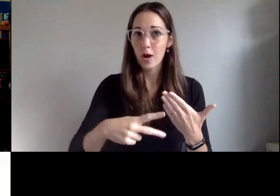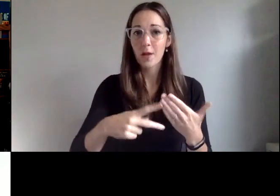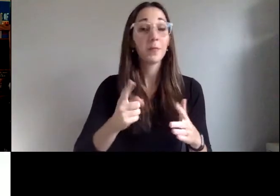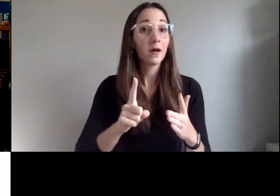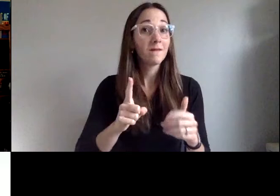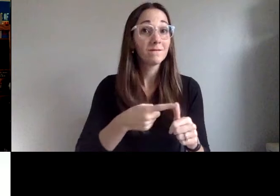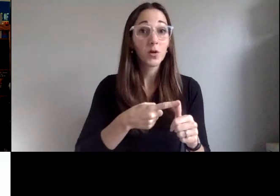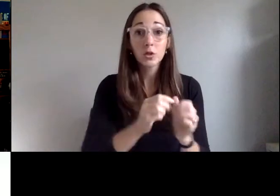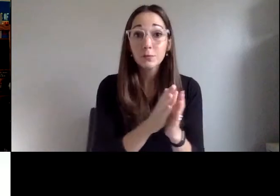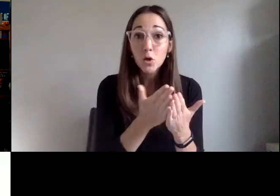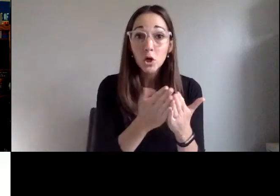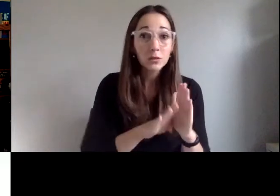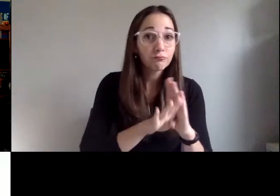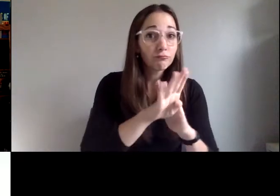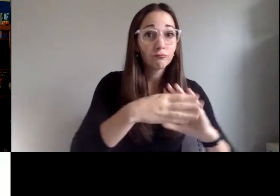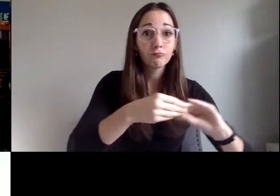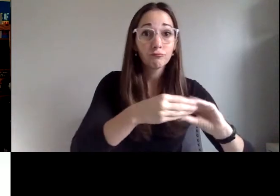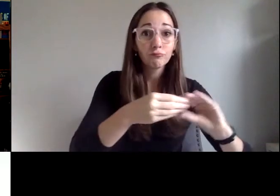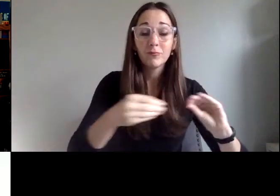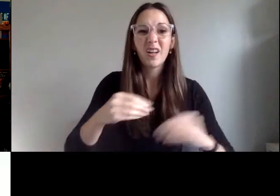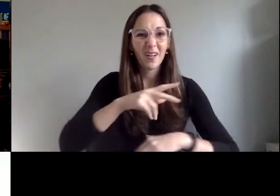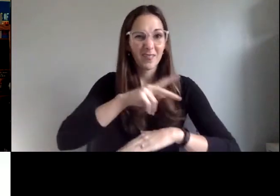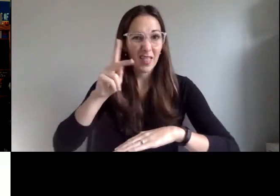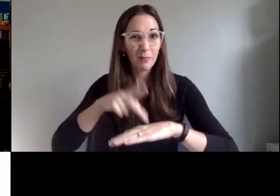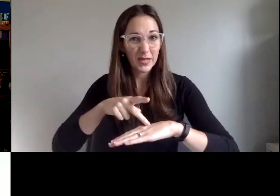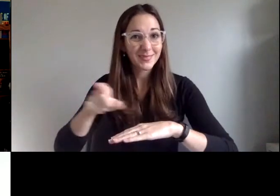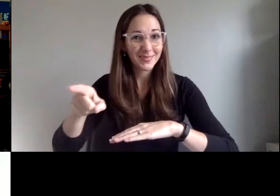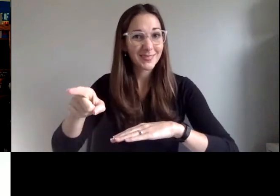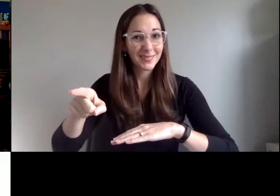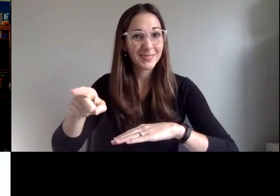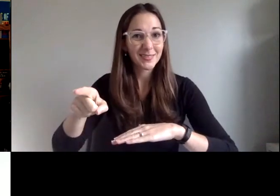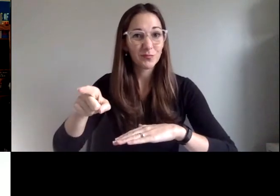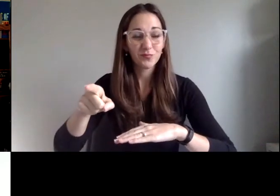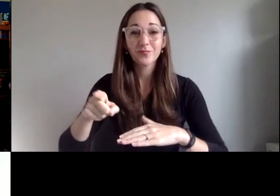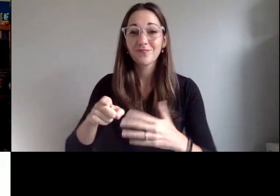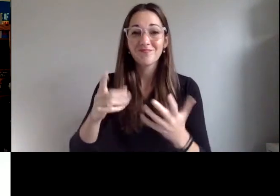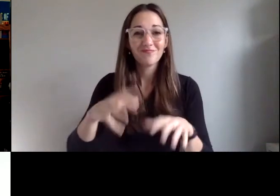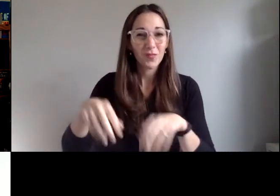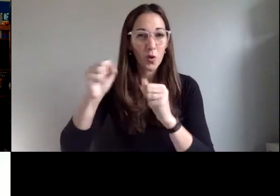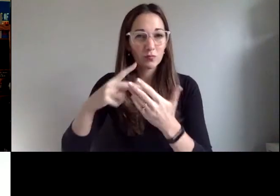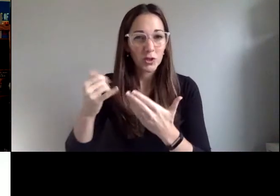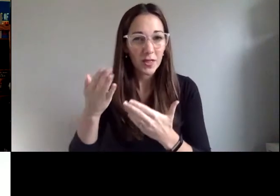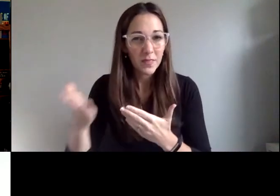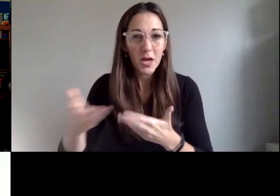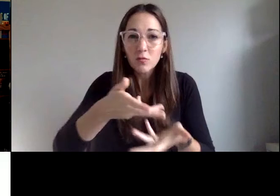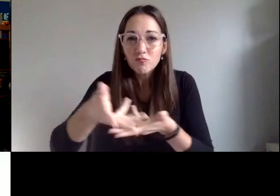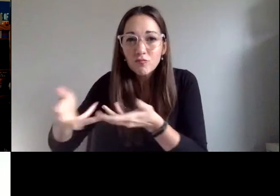our first books created, we did a residency in the Philippines, where we worked with students